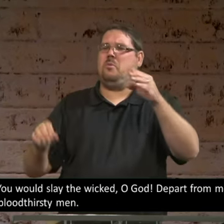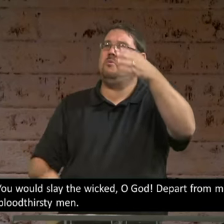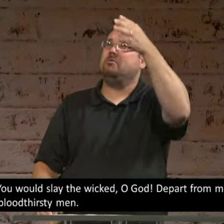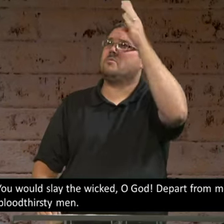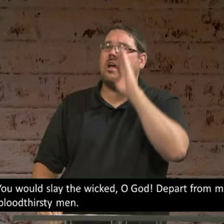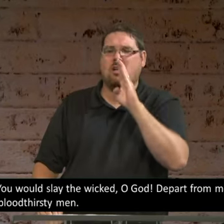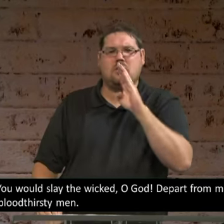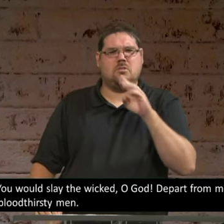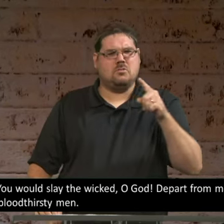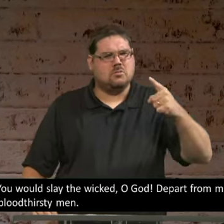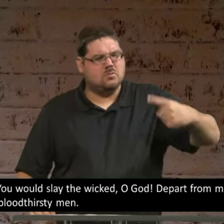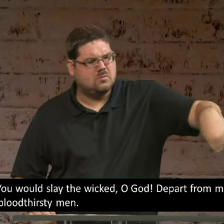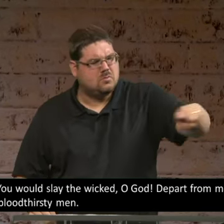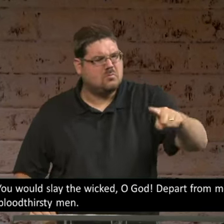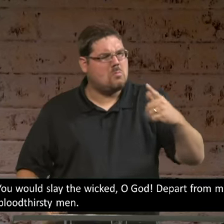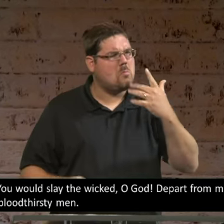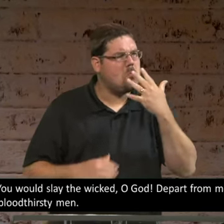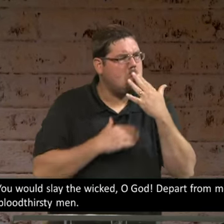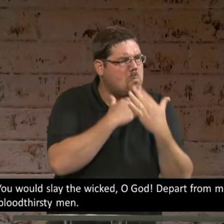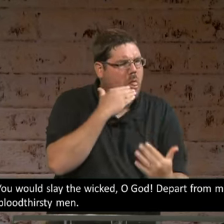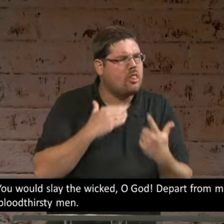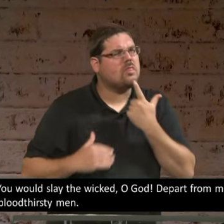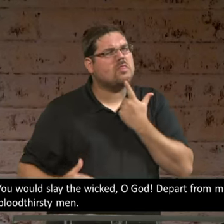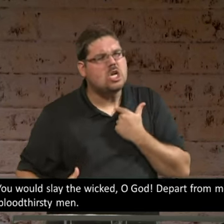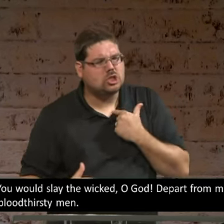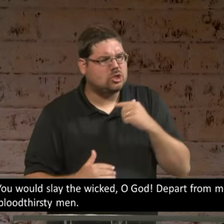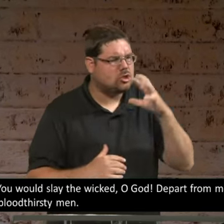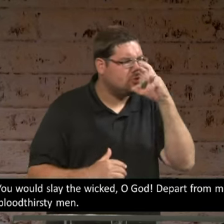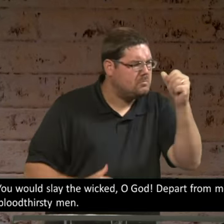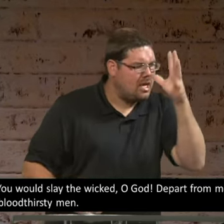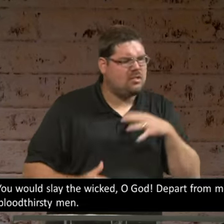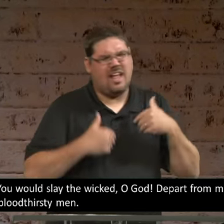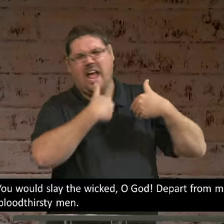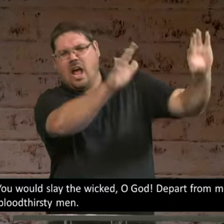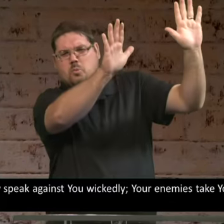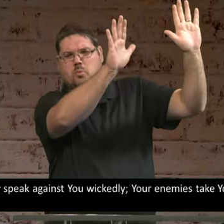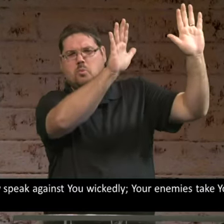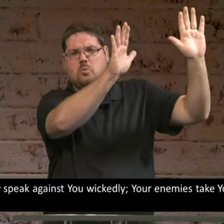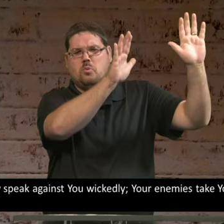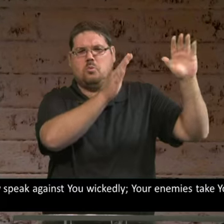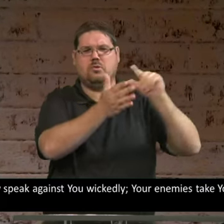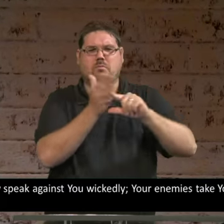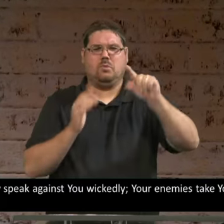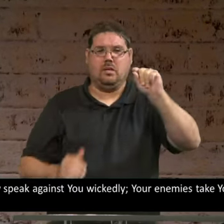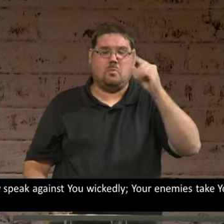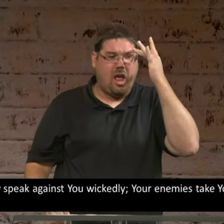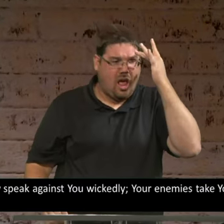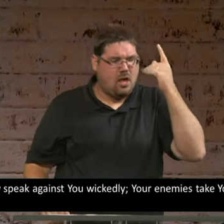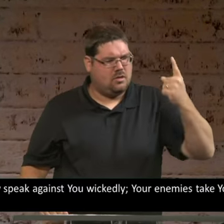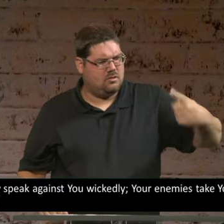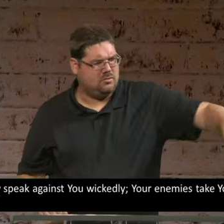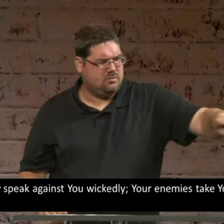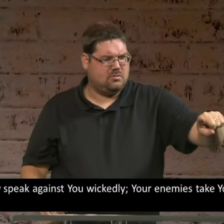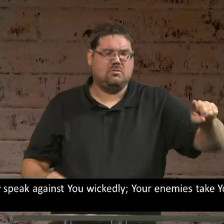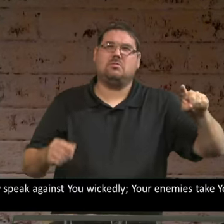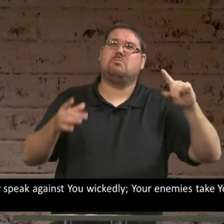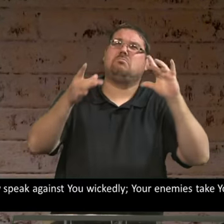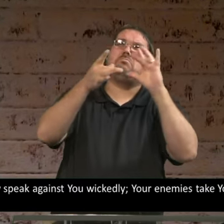the wicked, O God! Depart from me, therefore, you bloodthirsty men." Verse 20, "For